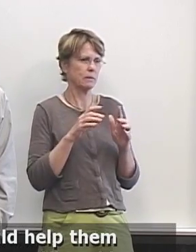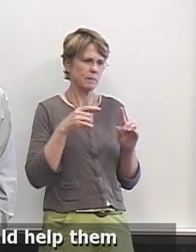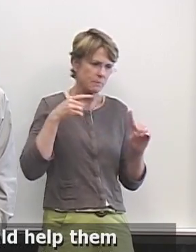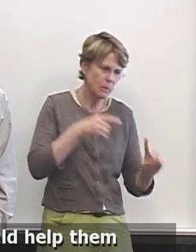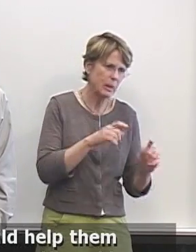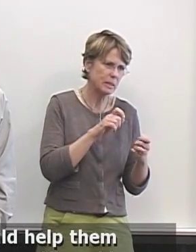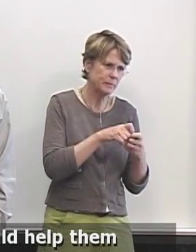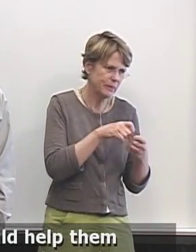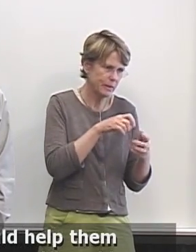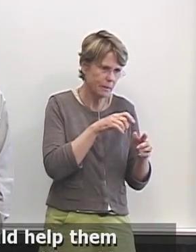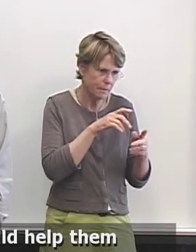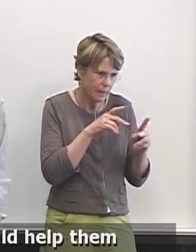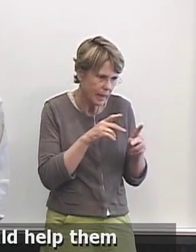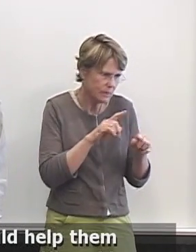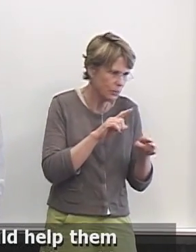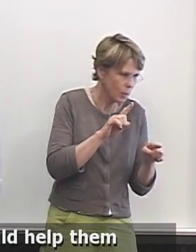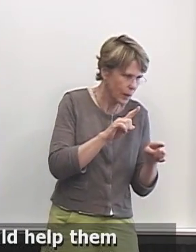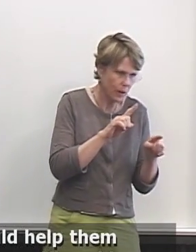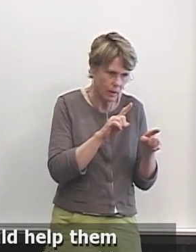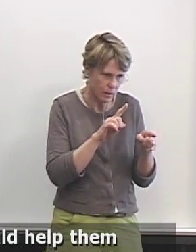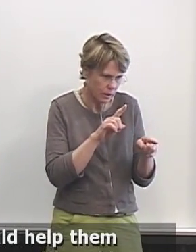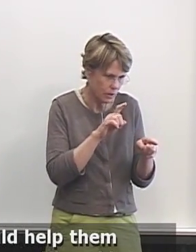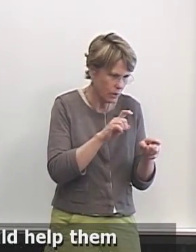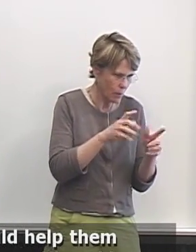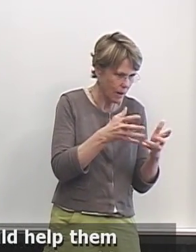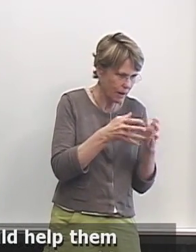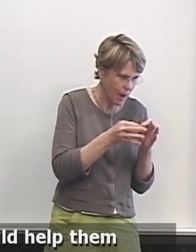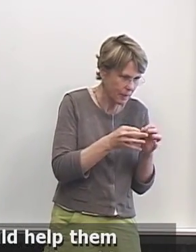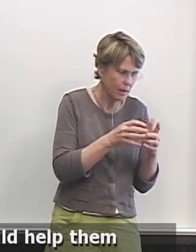it would help them to have very specific